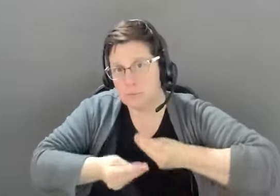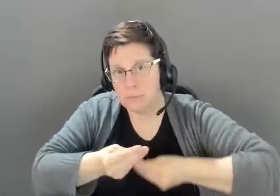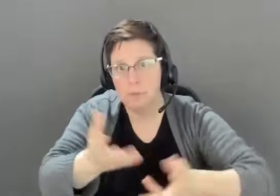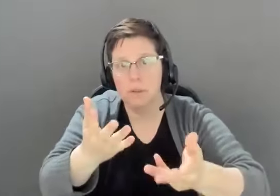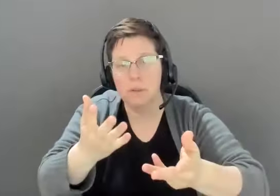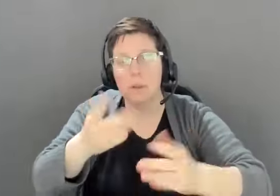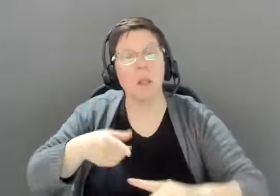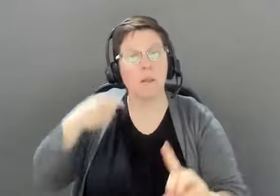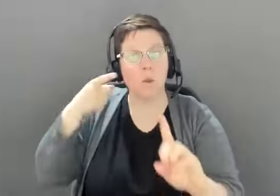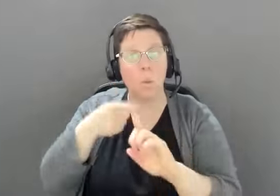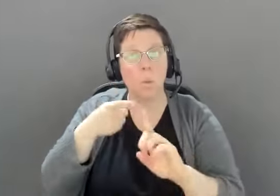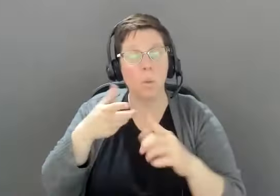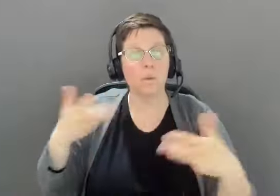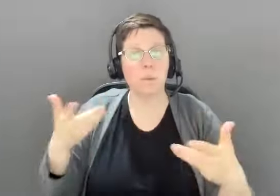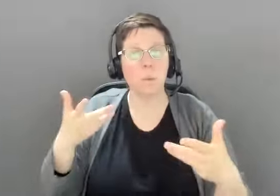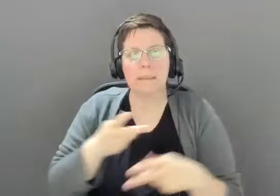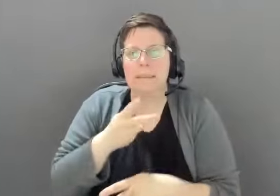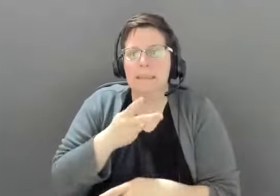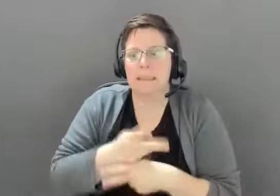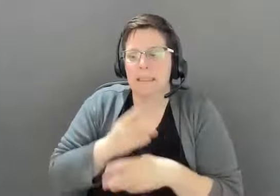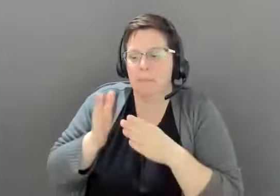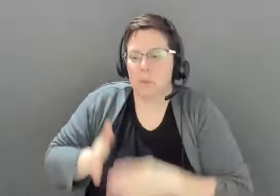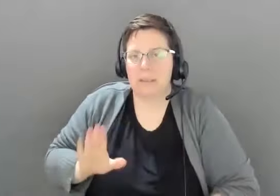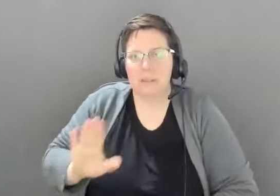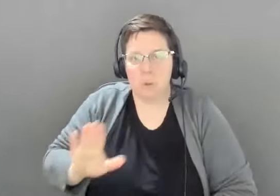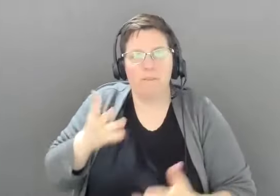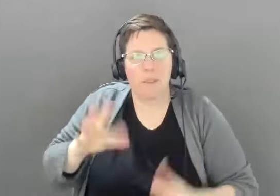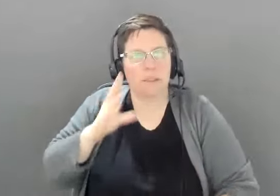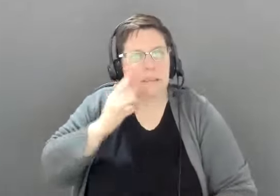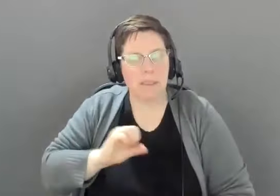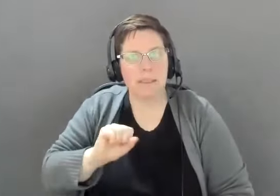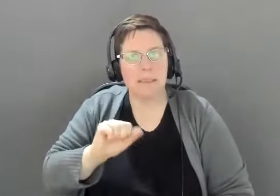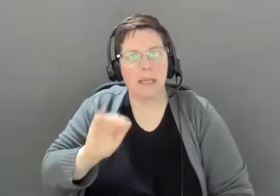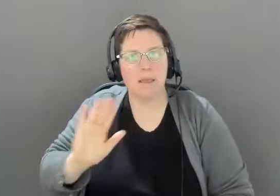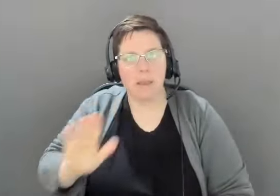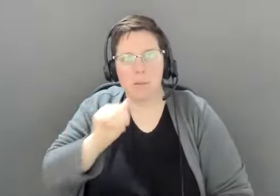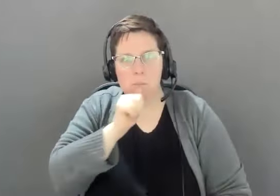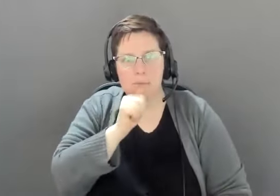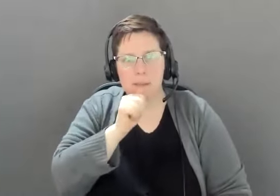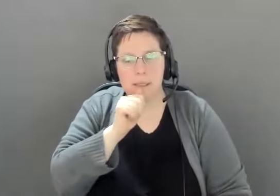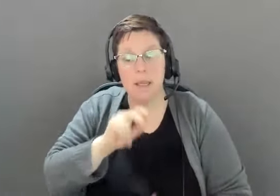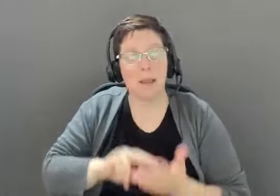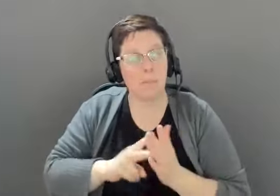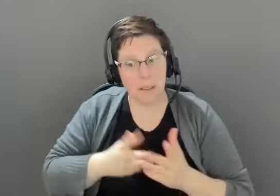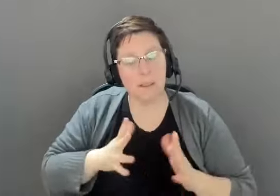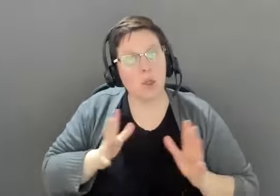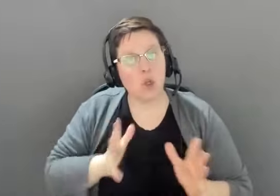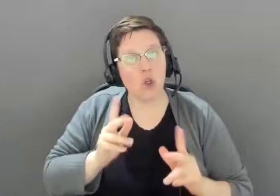is to safeguard the privacy of the victim complainant. This again would encourage survivors to report sexual violence without fear